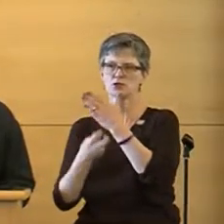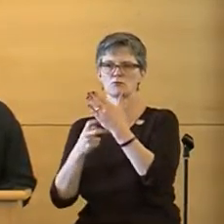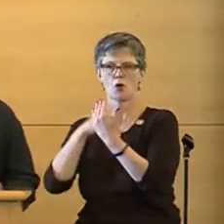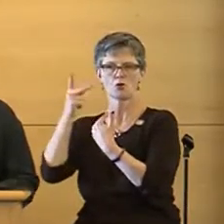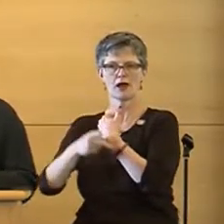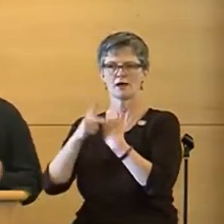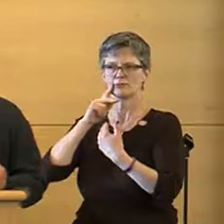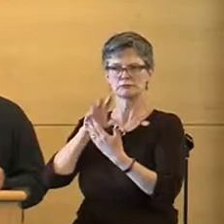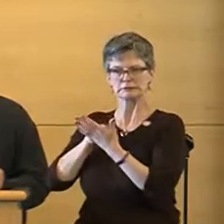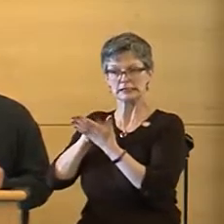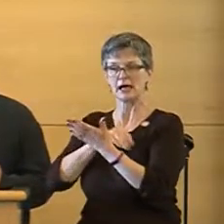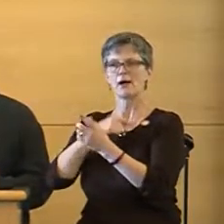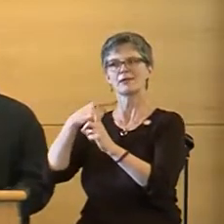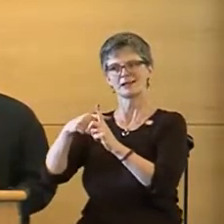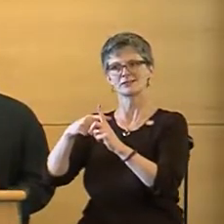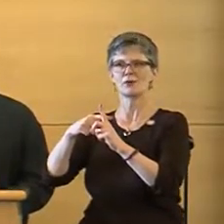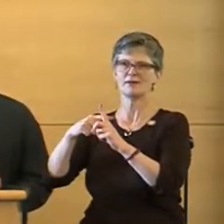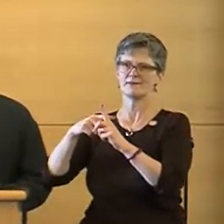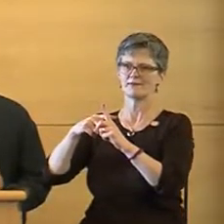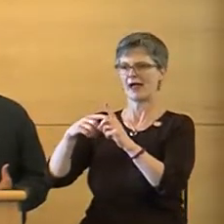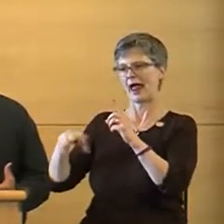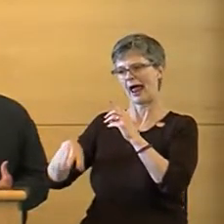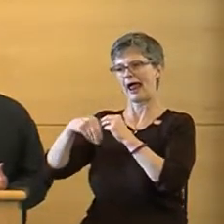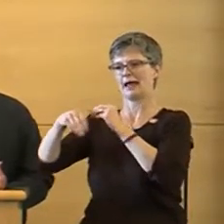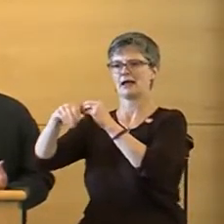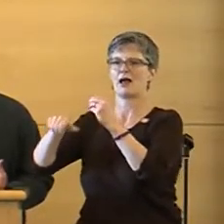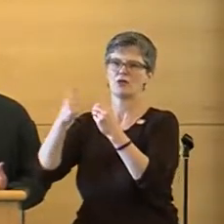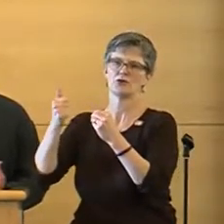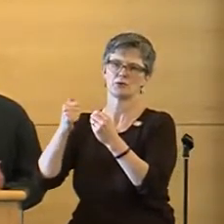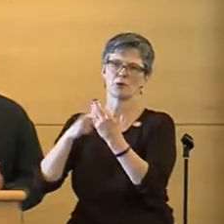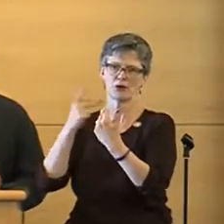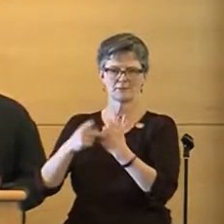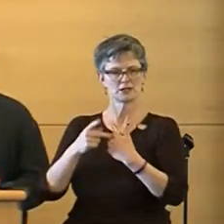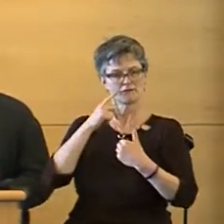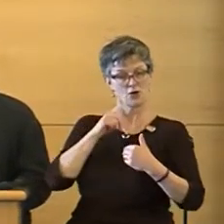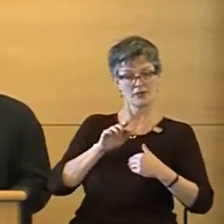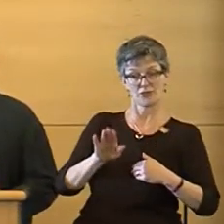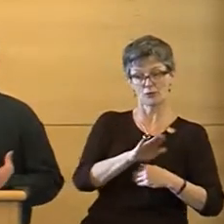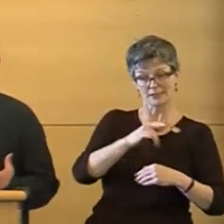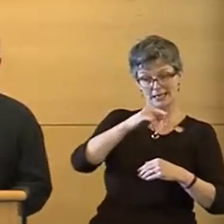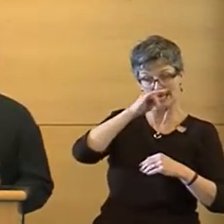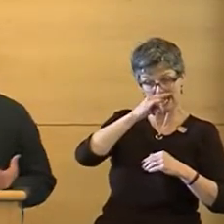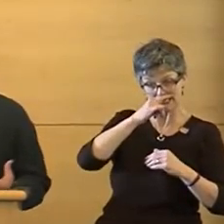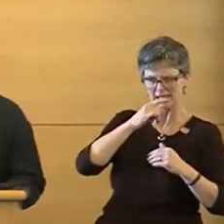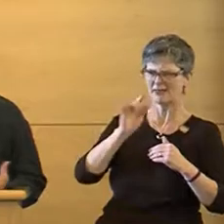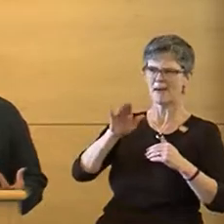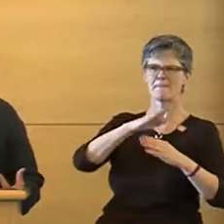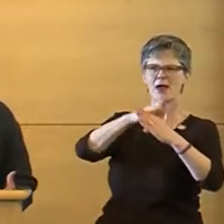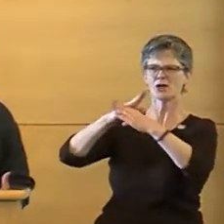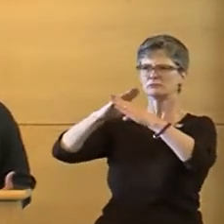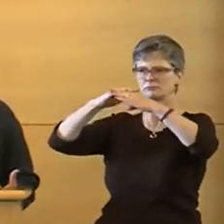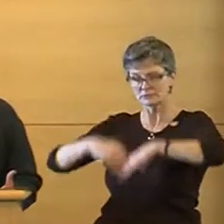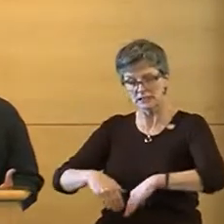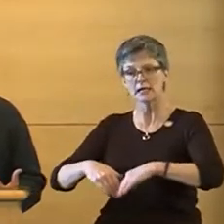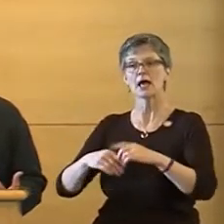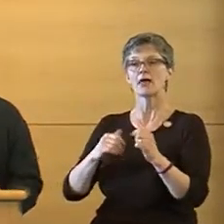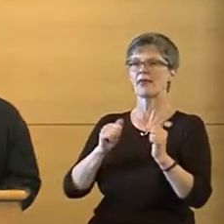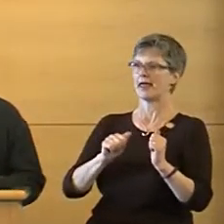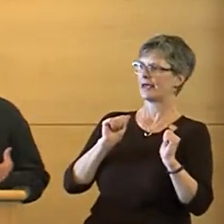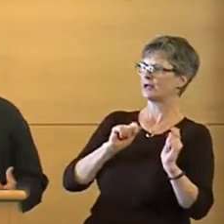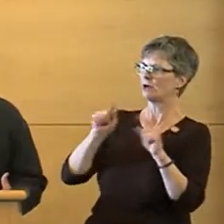in college, who are interested in challenging careers, getting them to come to the university for a summer immersion program. And then we